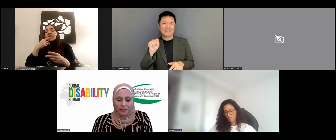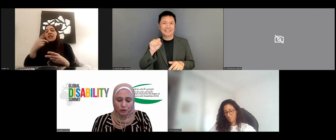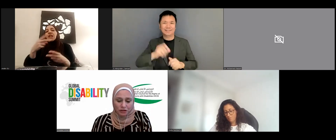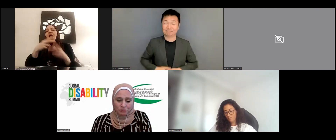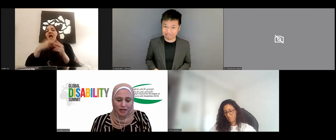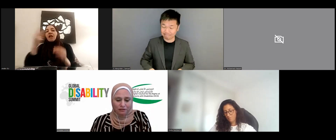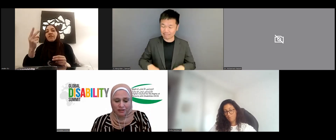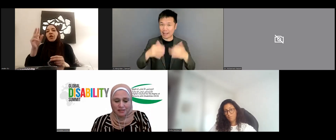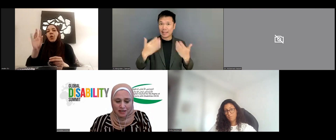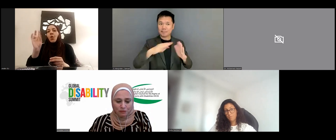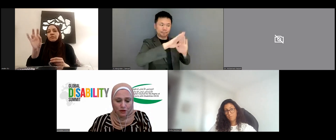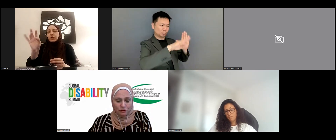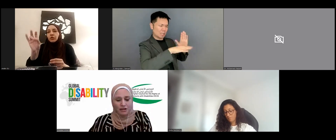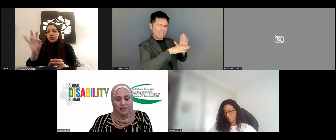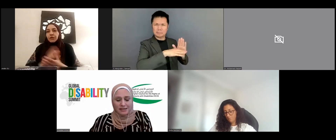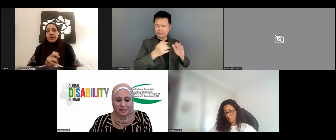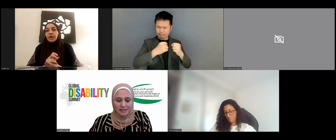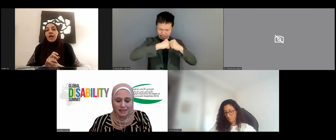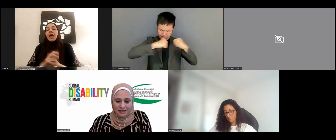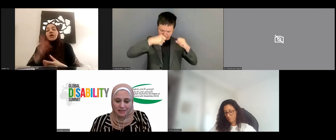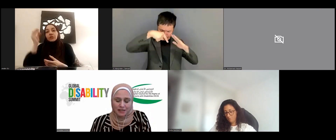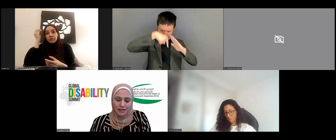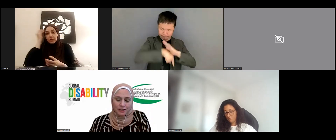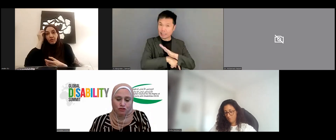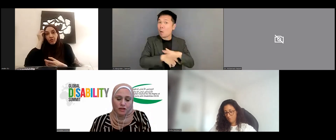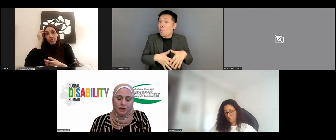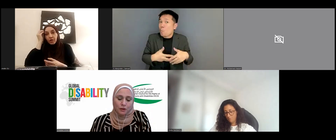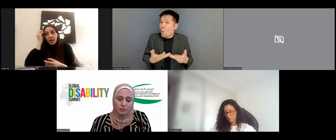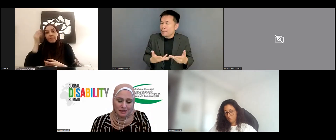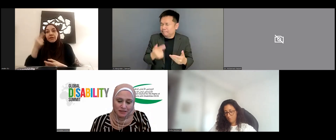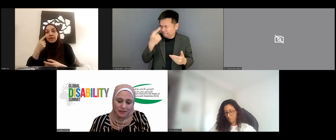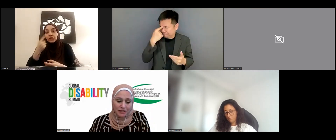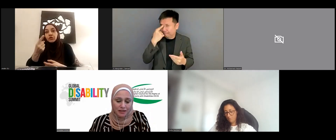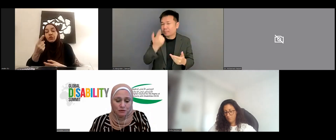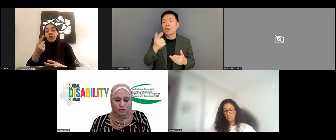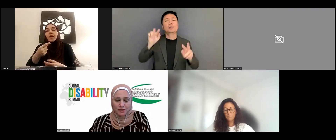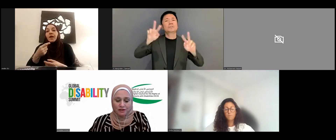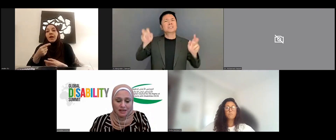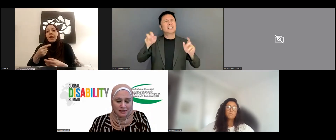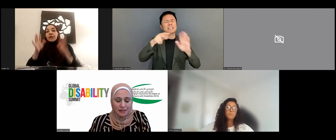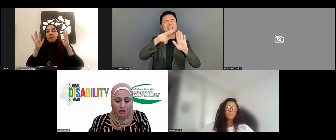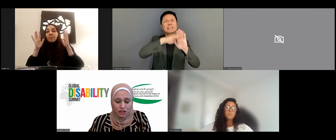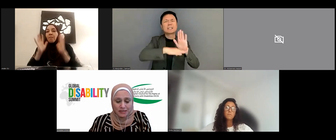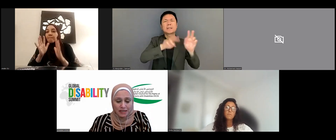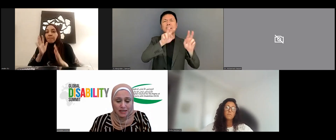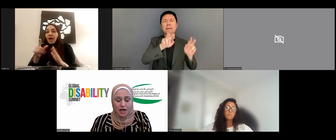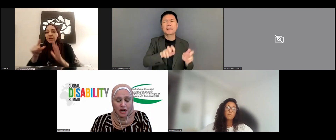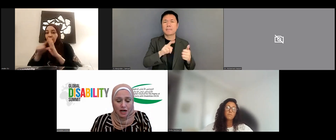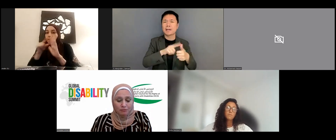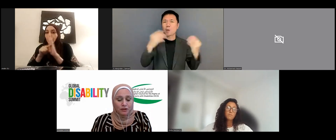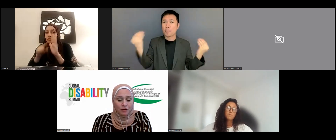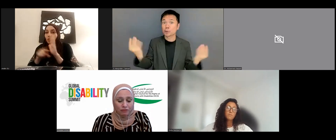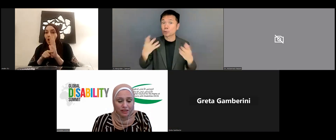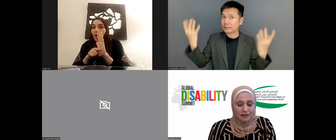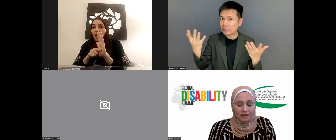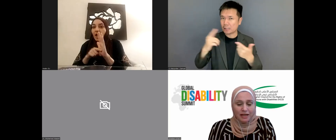be to deep dive in some of the selected global disability themes, which is the crisis, emergency,